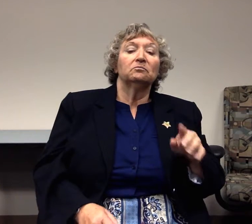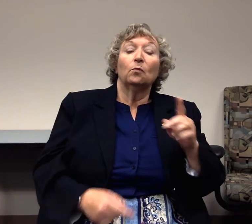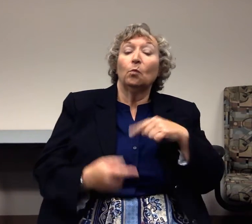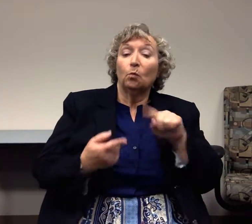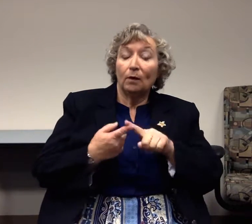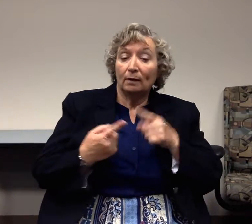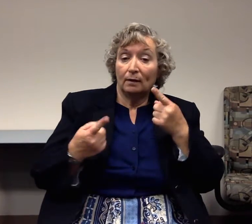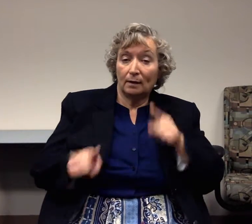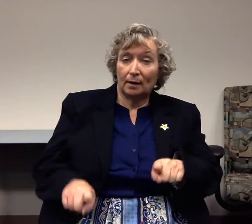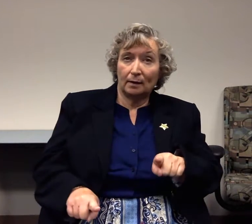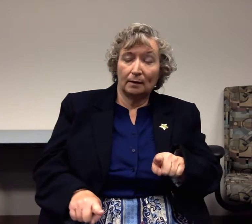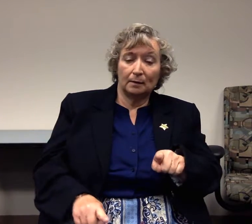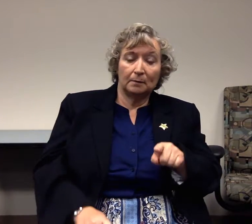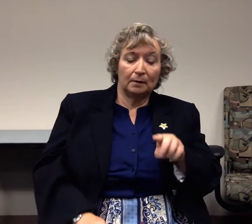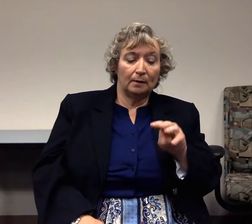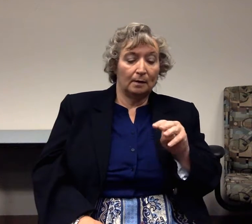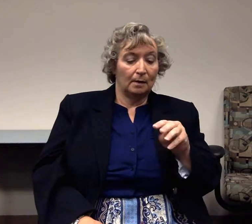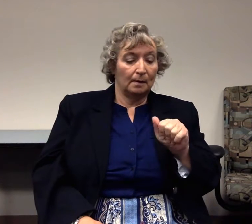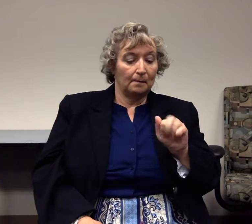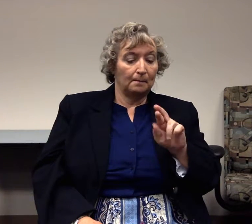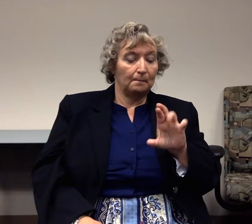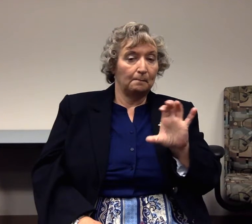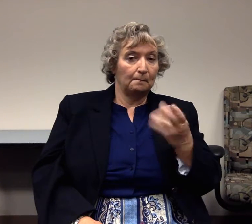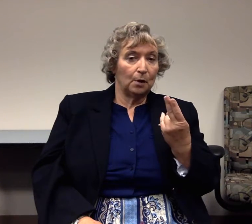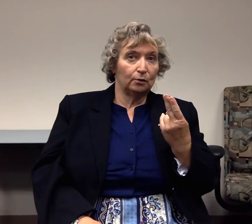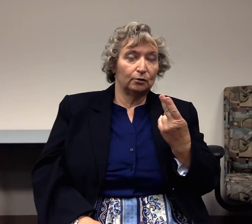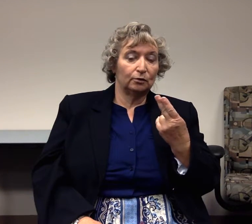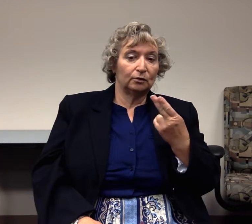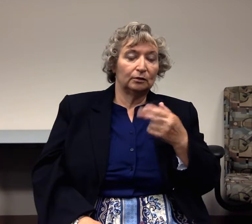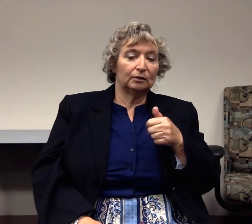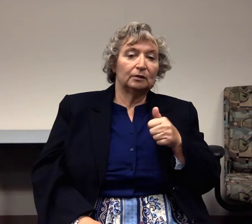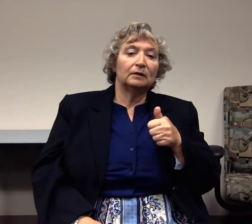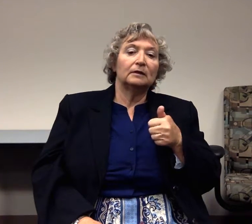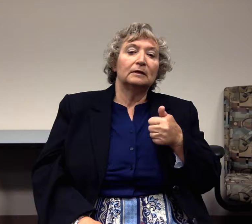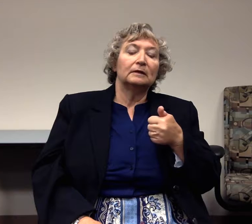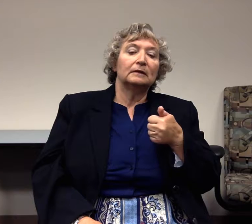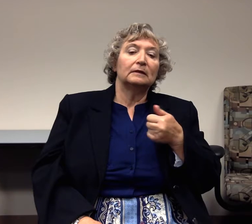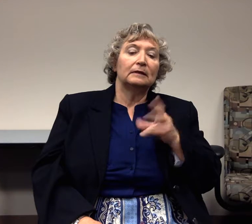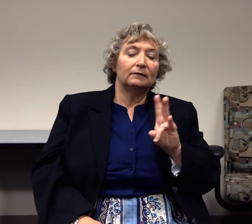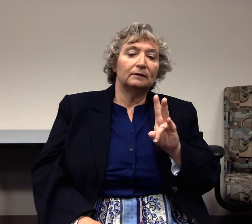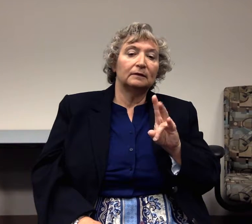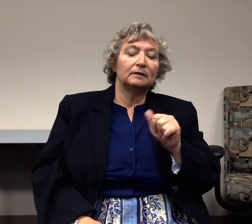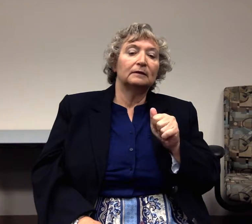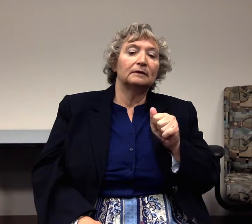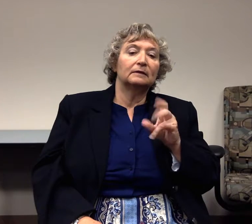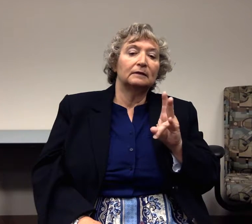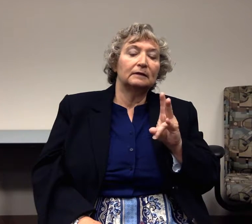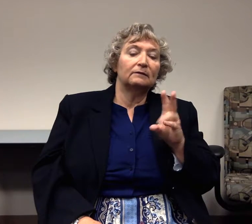So what time of year is it in New England? What season? Winter. Okay, so they had not